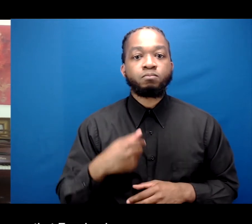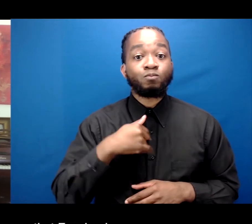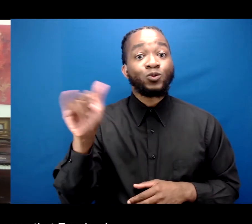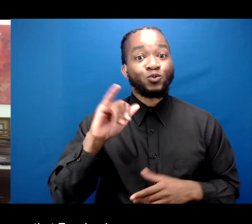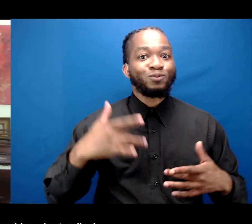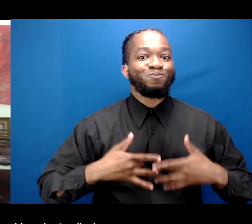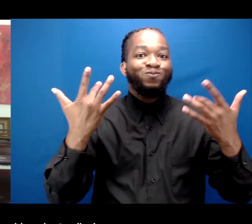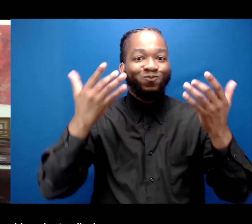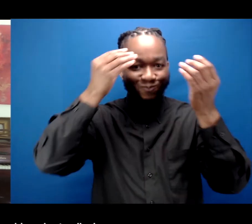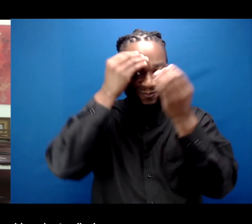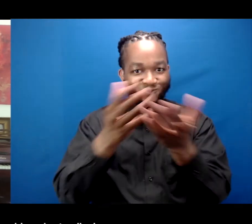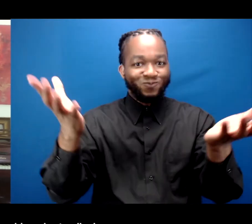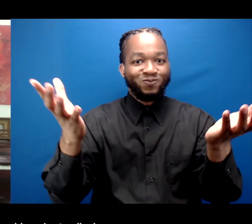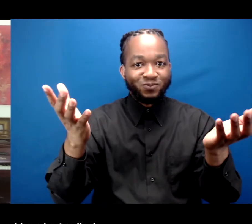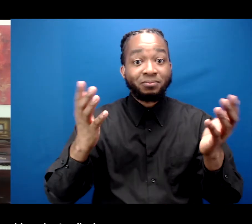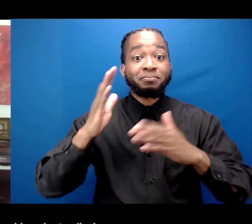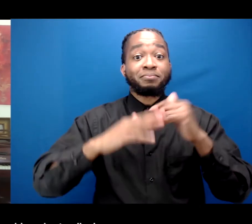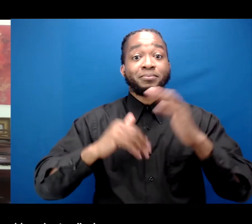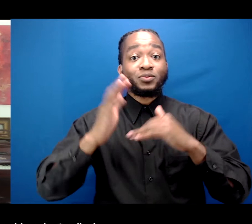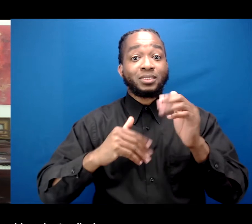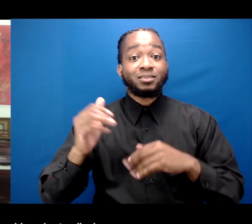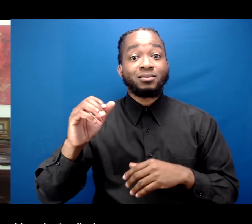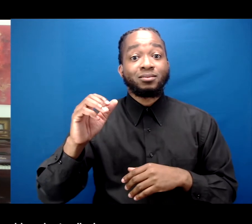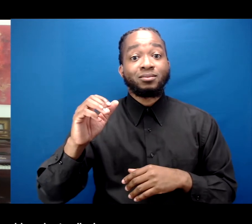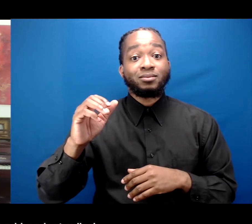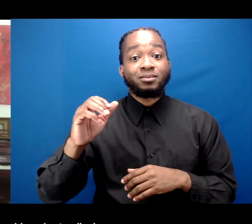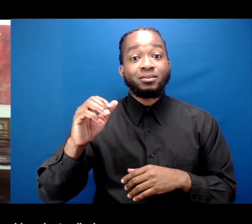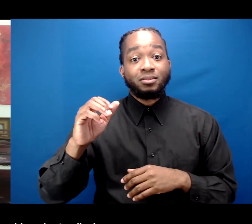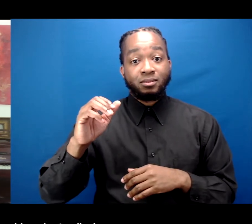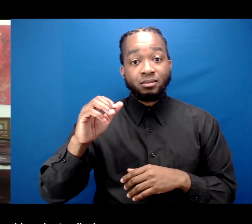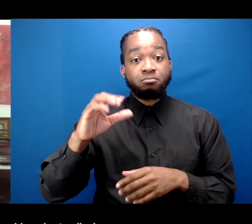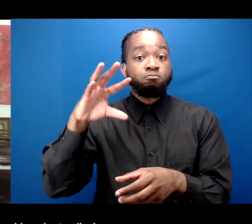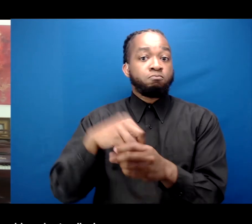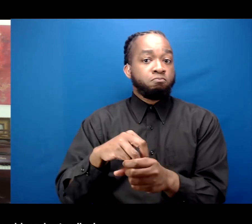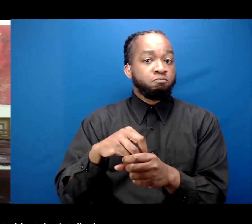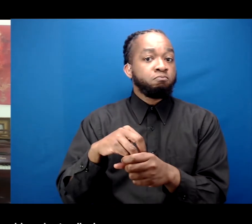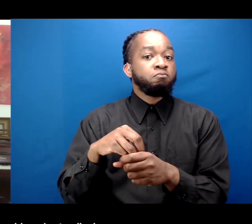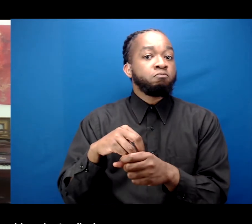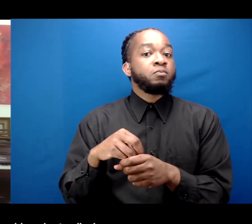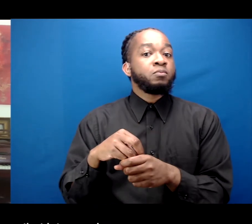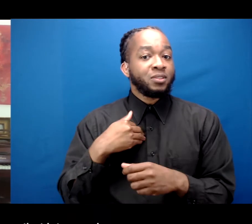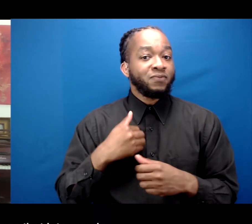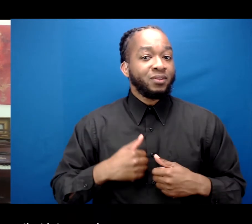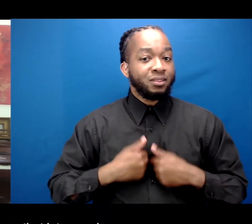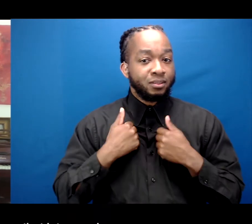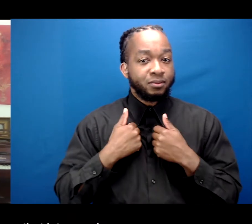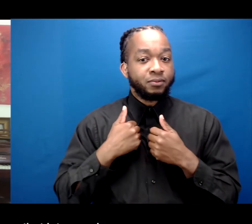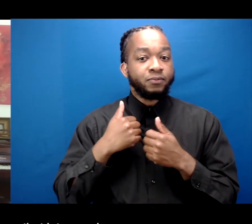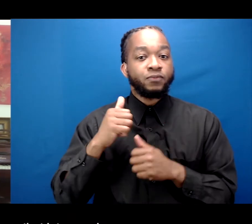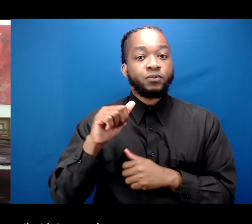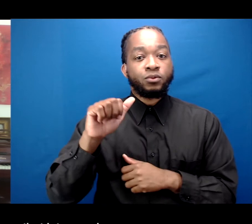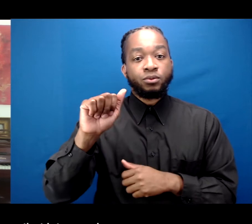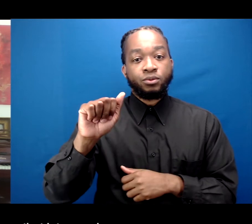core experience of our family of apps and has just rolled out live audio rooms in the US. Live audio rooms is an experience